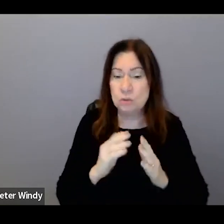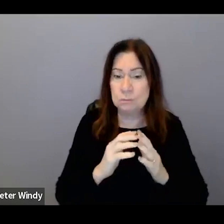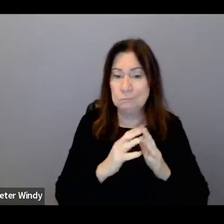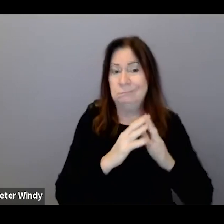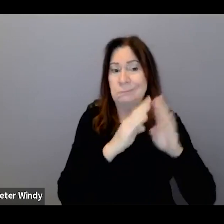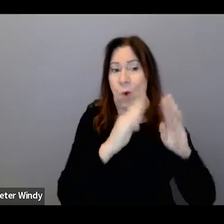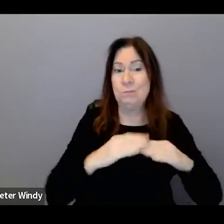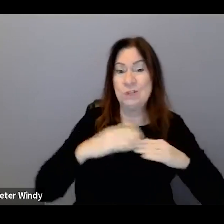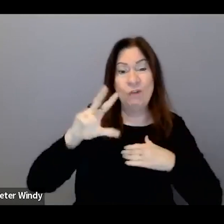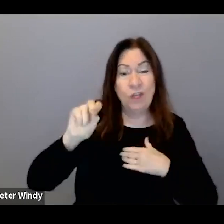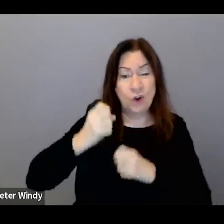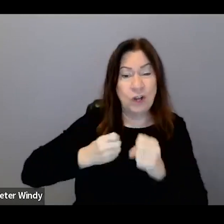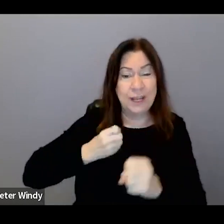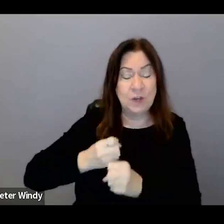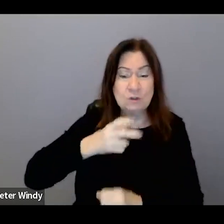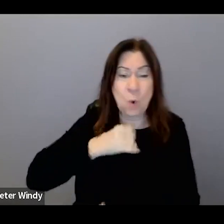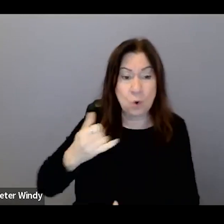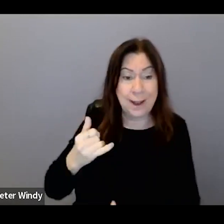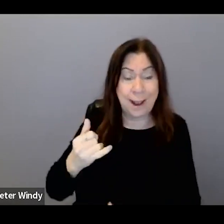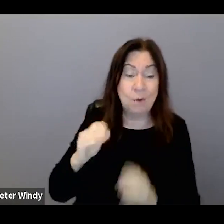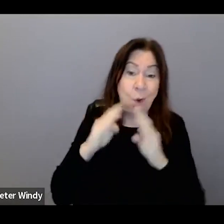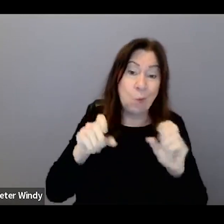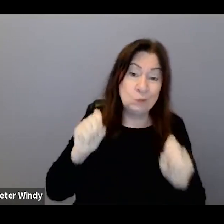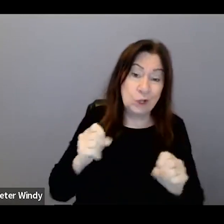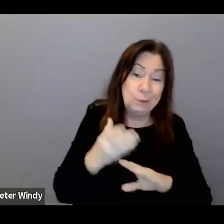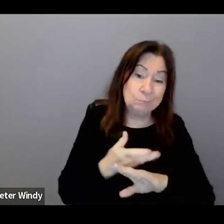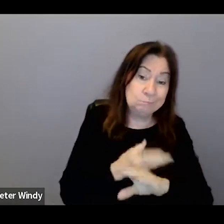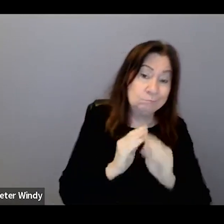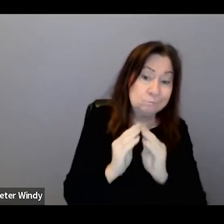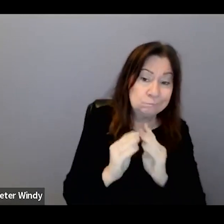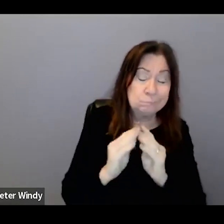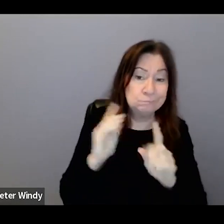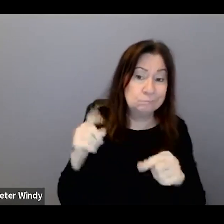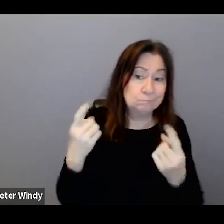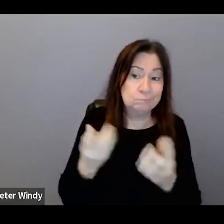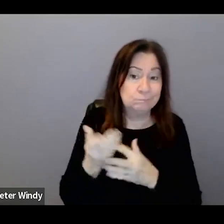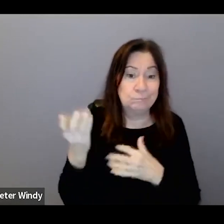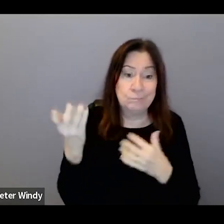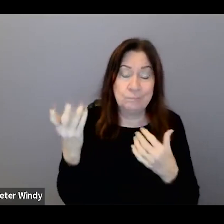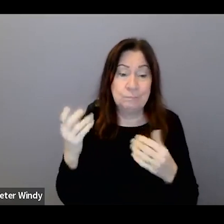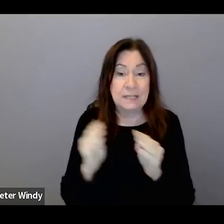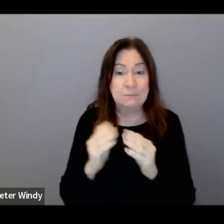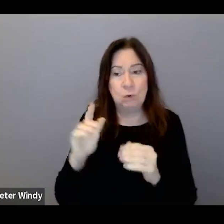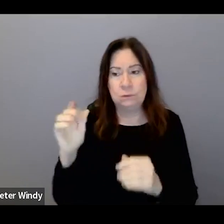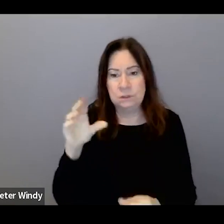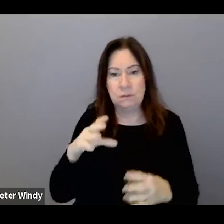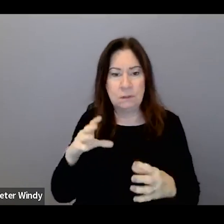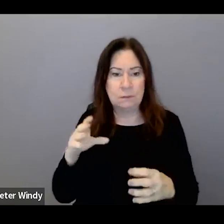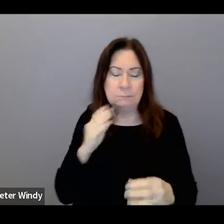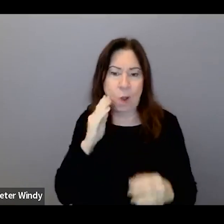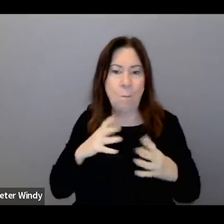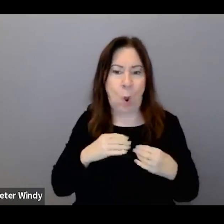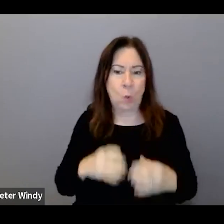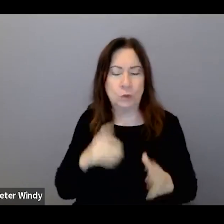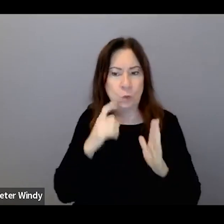30 years old now. So homes could have been remodeled at some point. It's more up to the homeowner to recognize if they